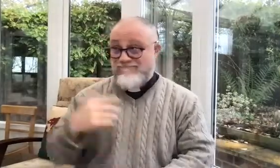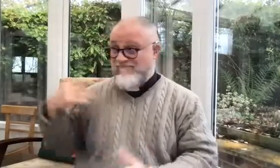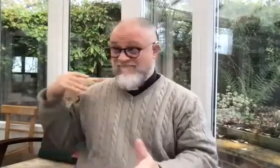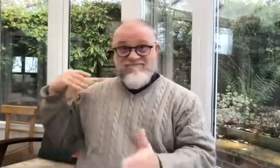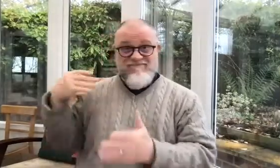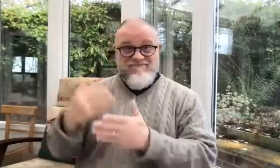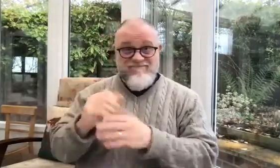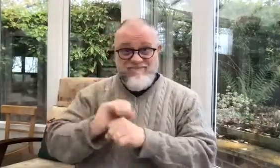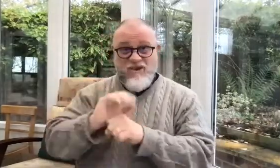Now,